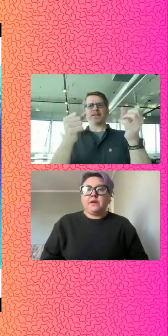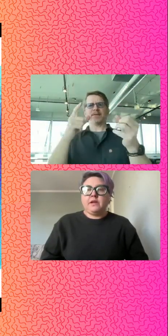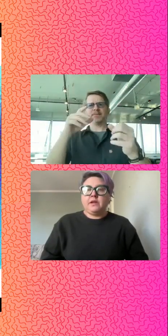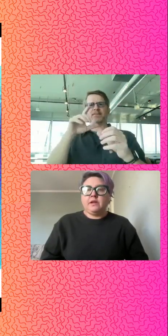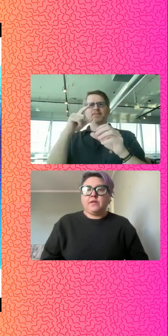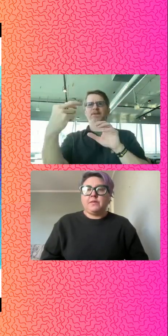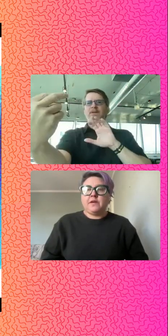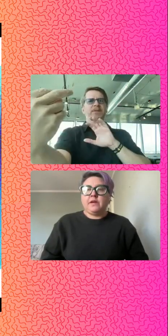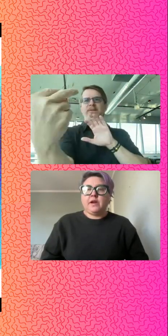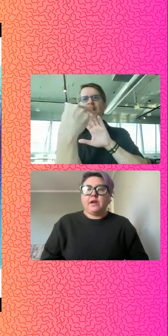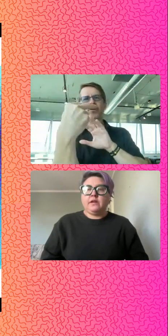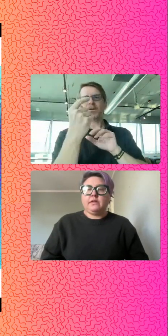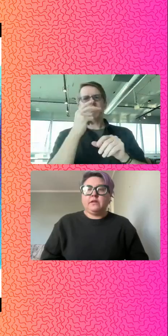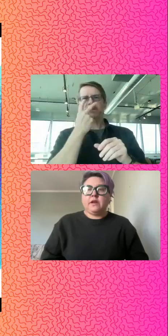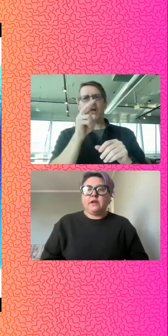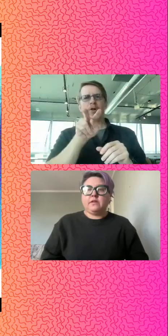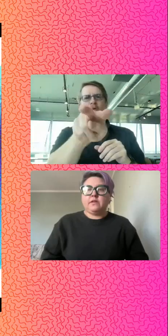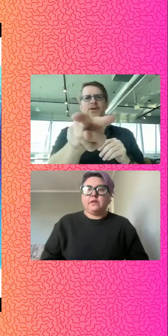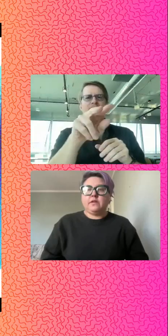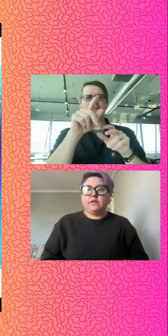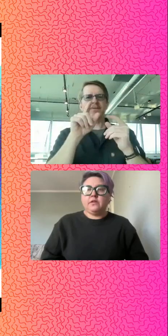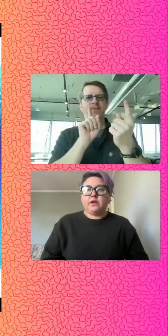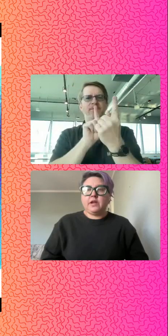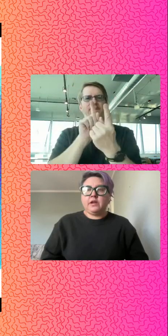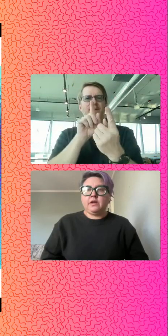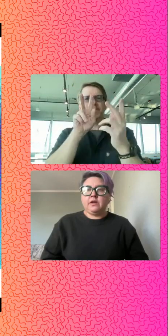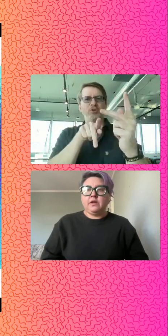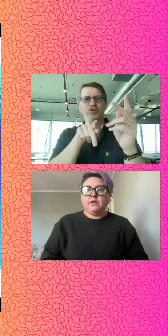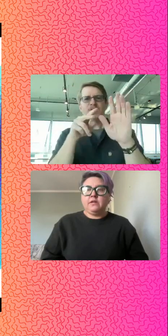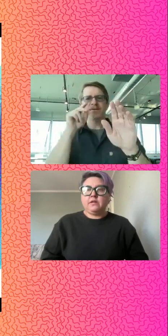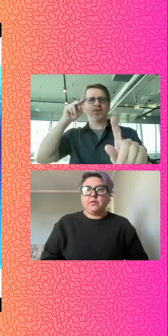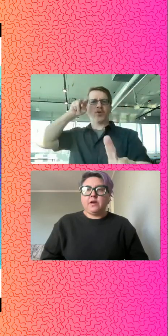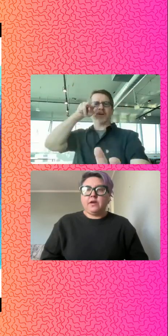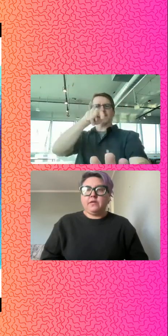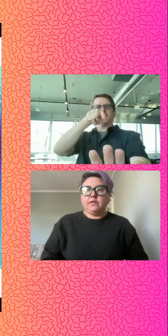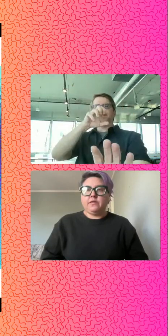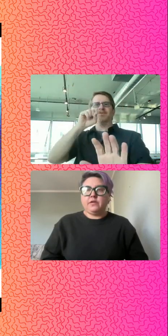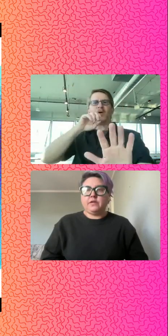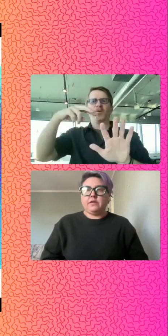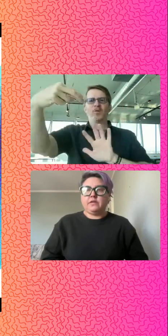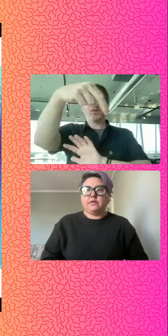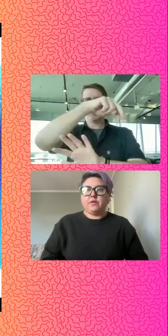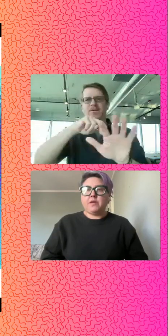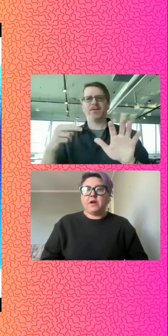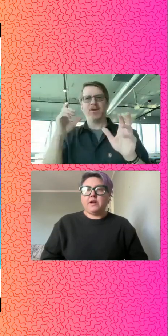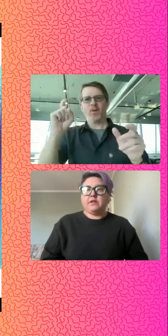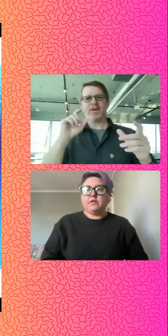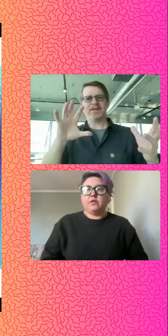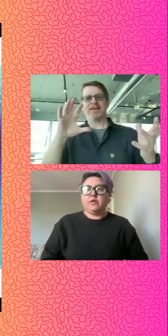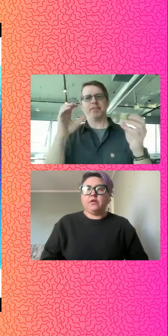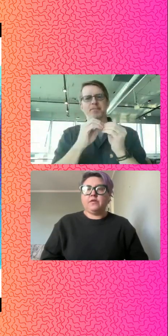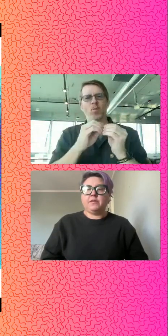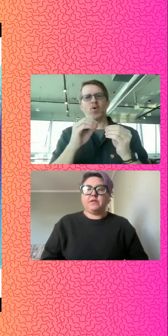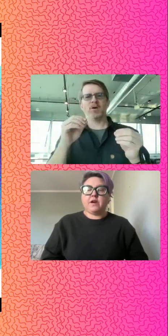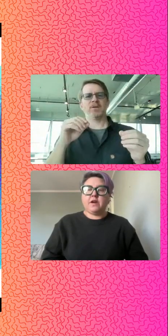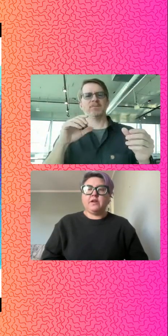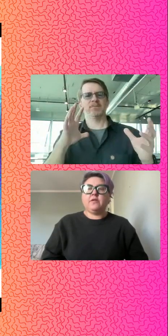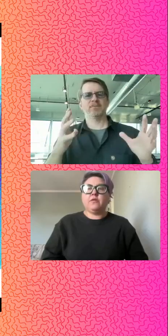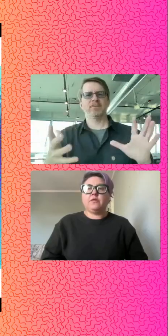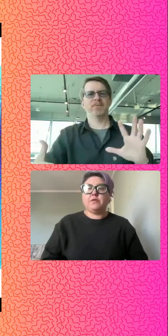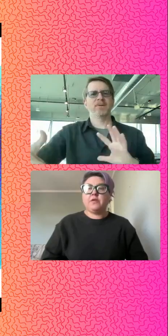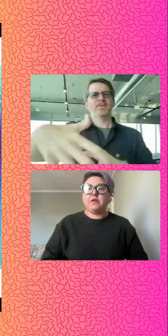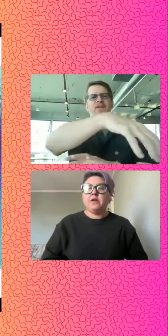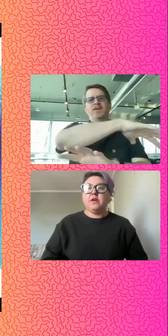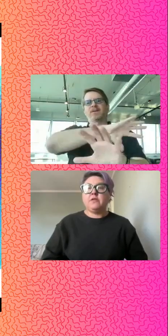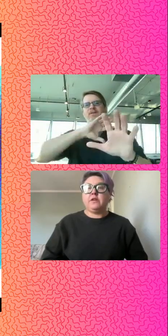when I'm signing if I'm signing at it and it's looking this way versus from behind or from the side